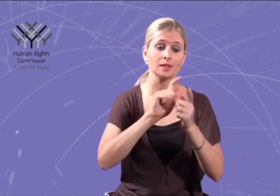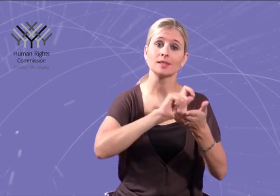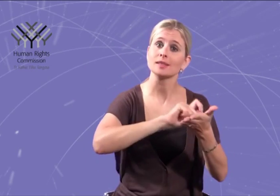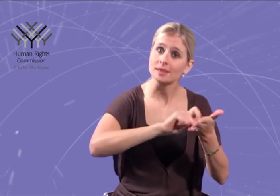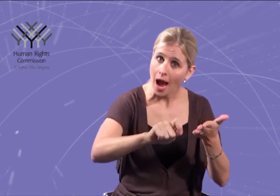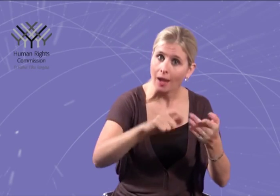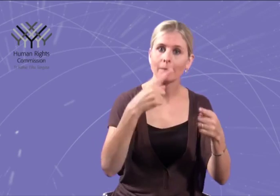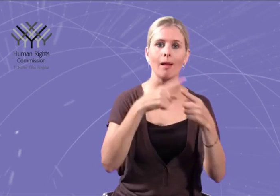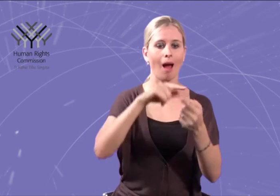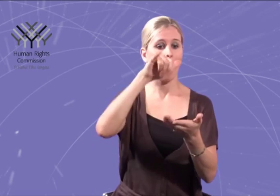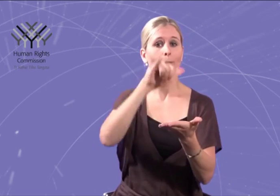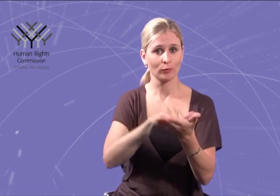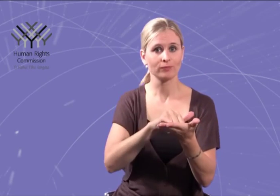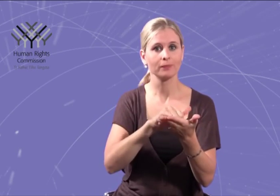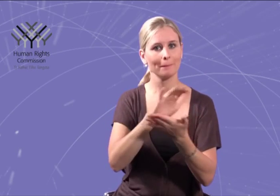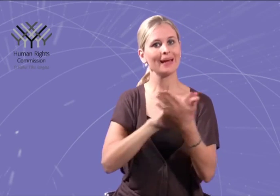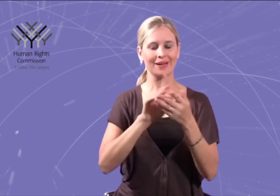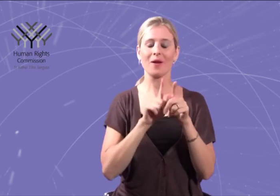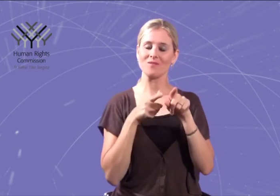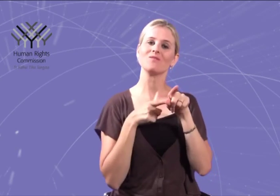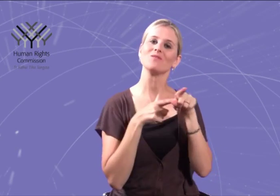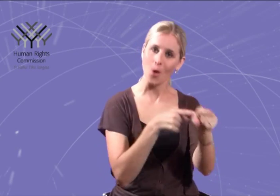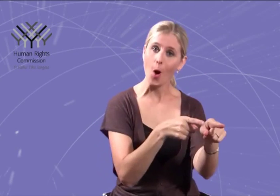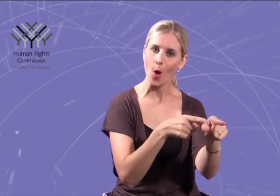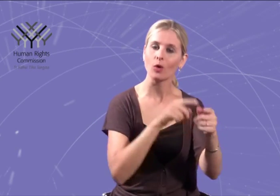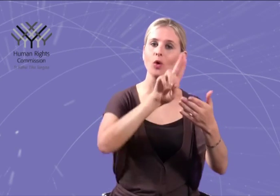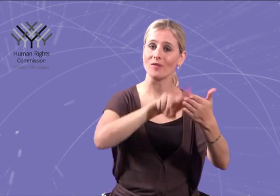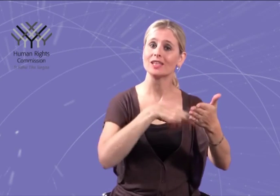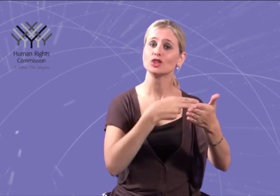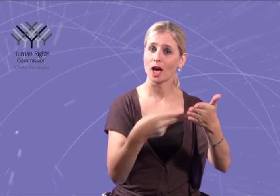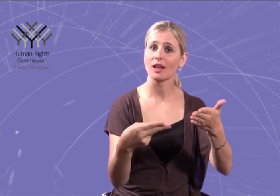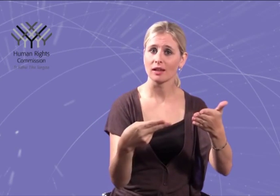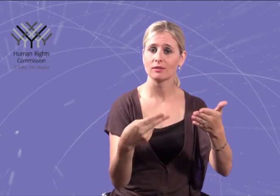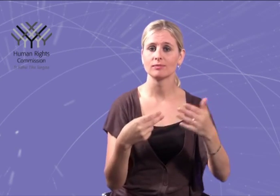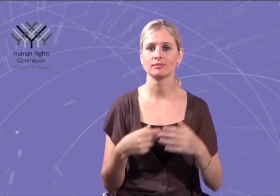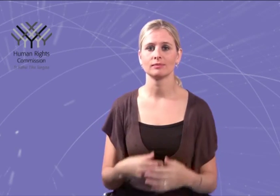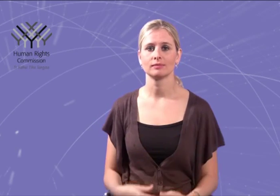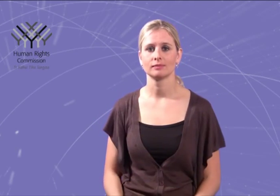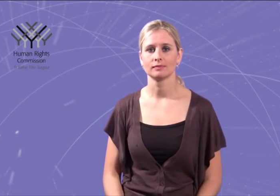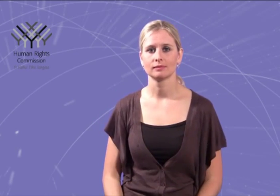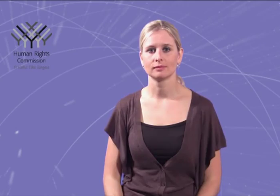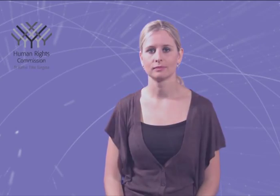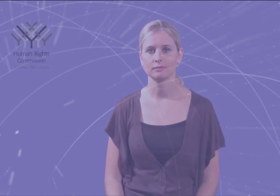Many governments, including New Zealand's, have signed and ratified the Convention.